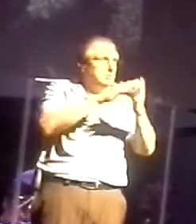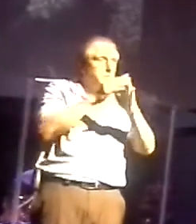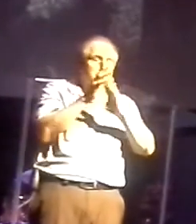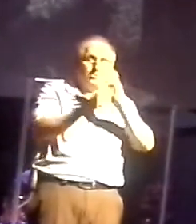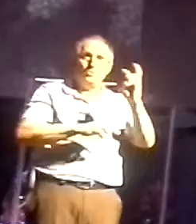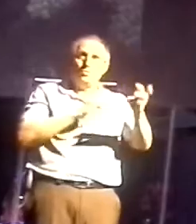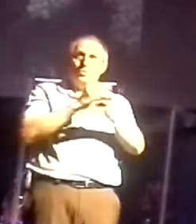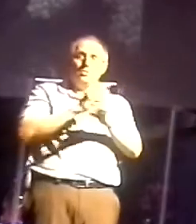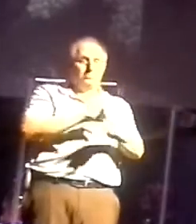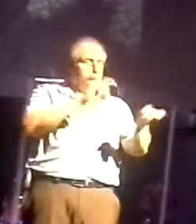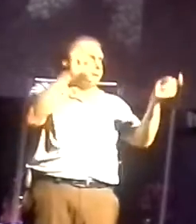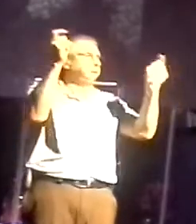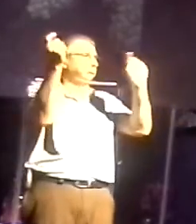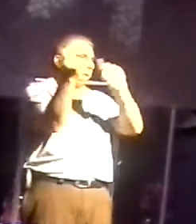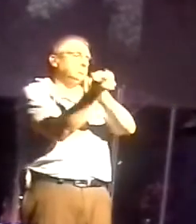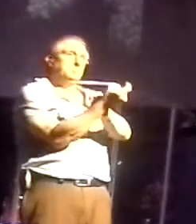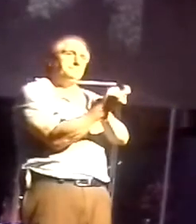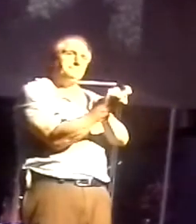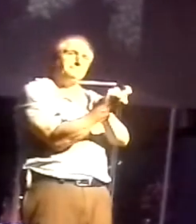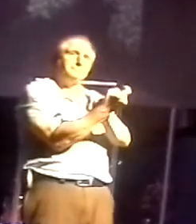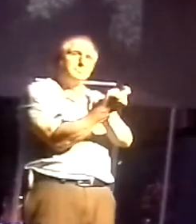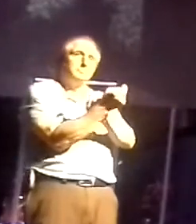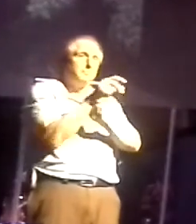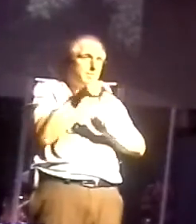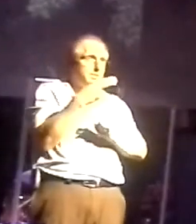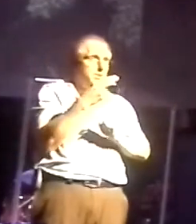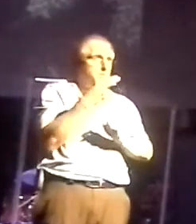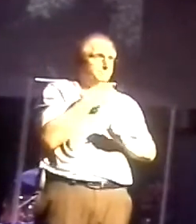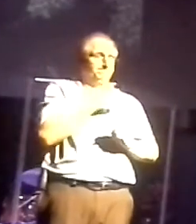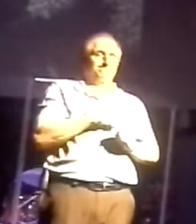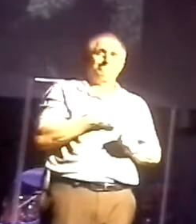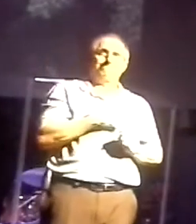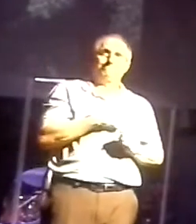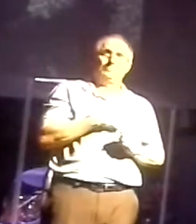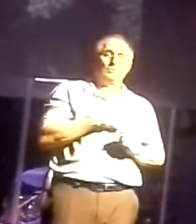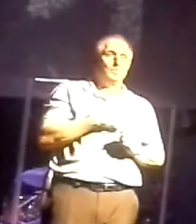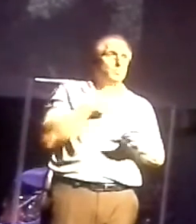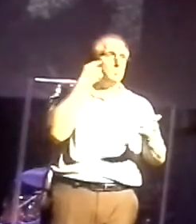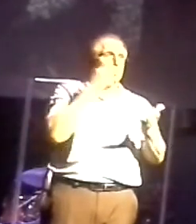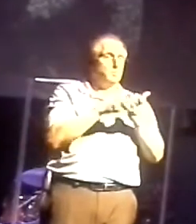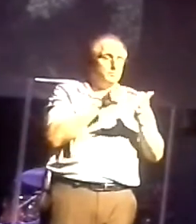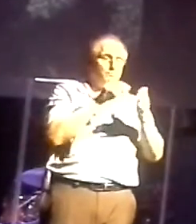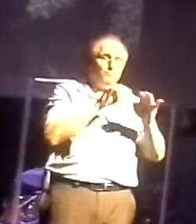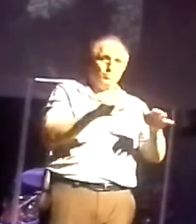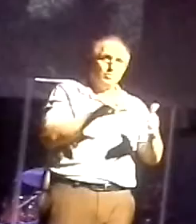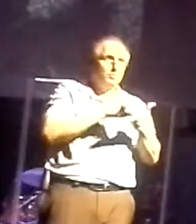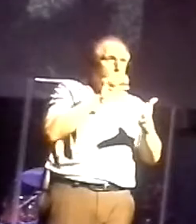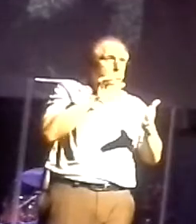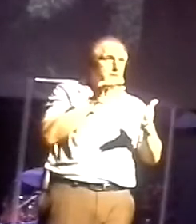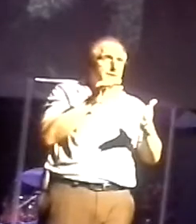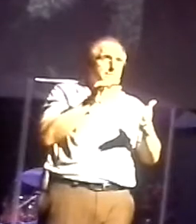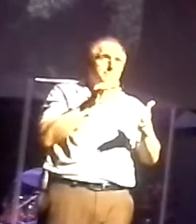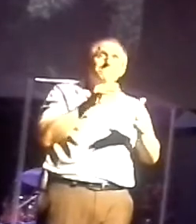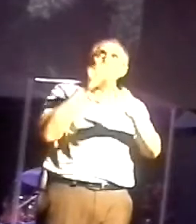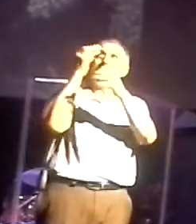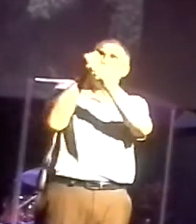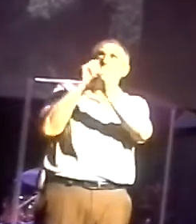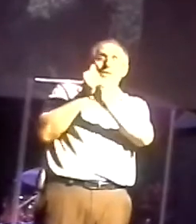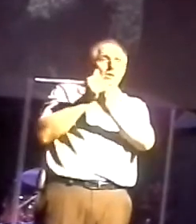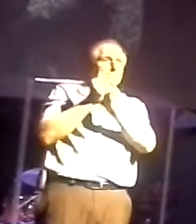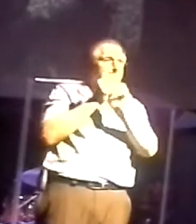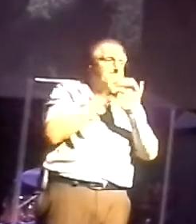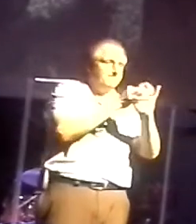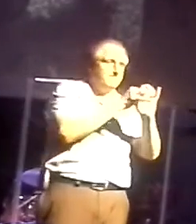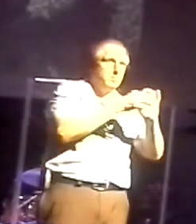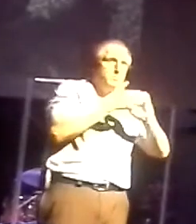community and the world to make real change. At Pure Heart, we desire to see children and students develop lifelong faith through connecting in